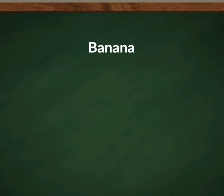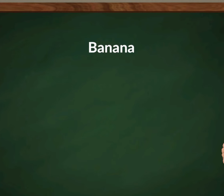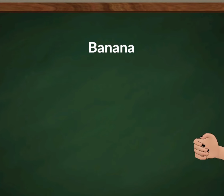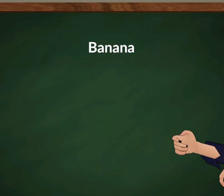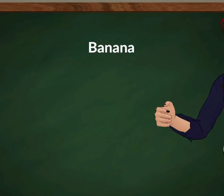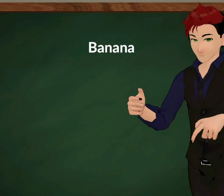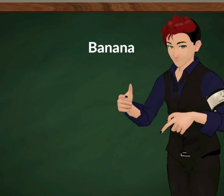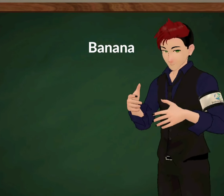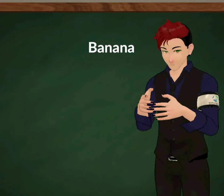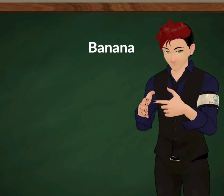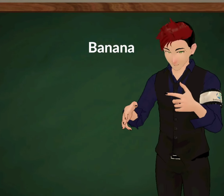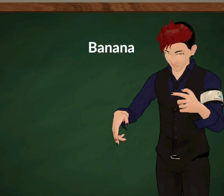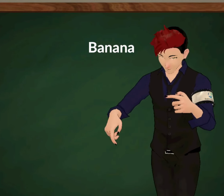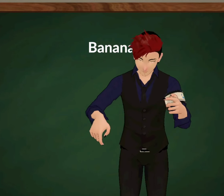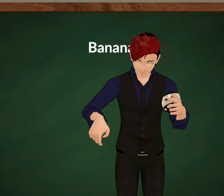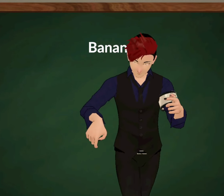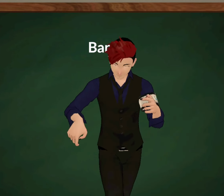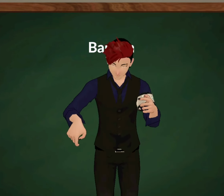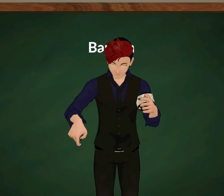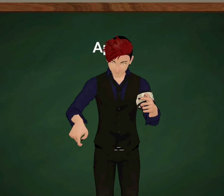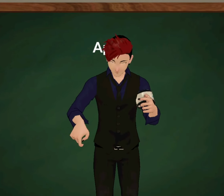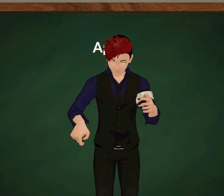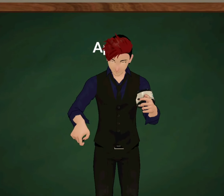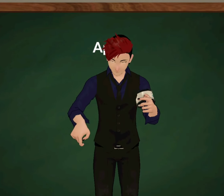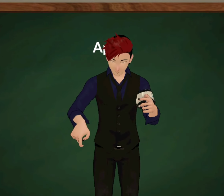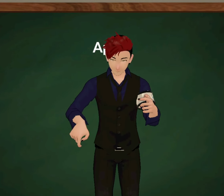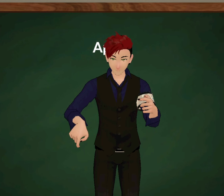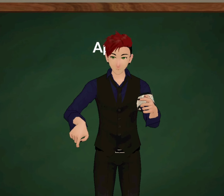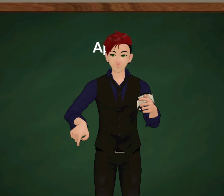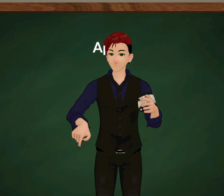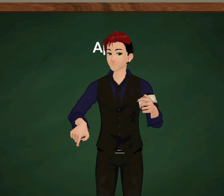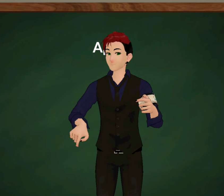Hey. All right. Next word. It's too fast.